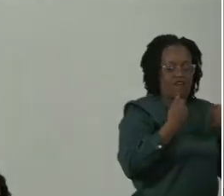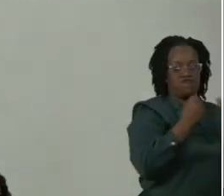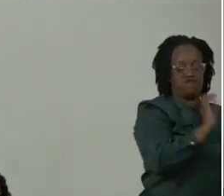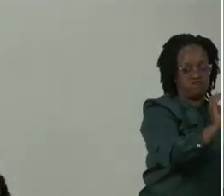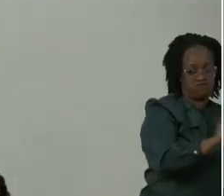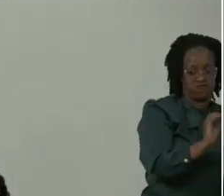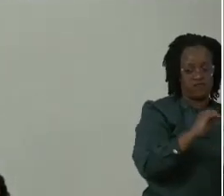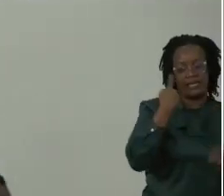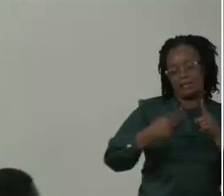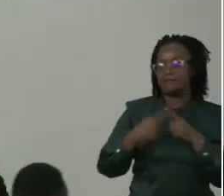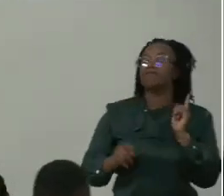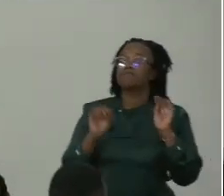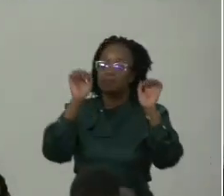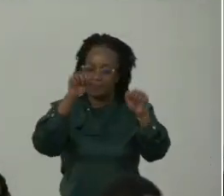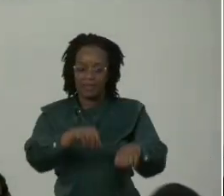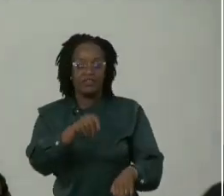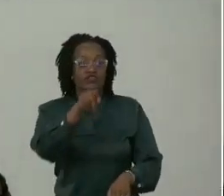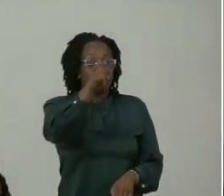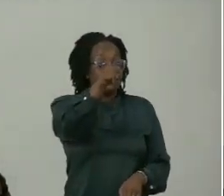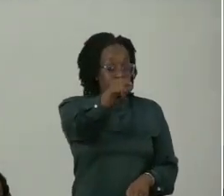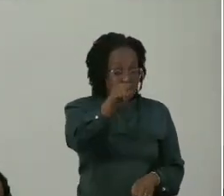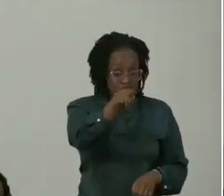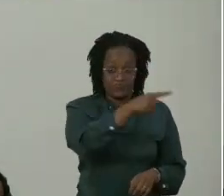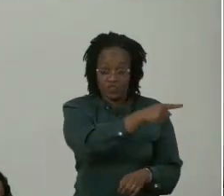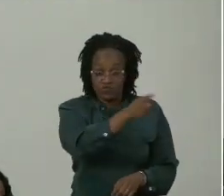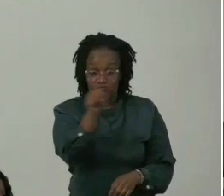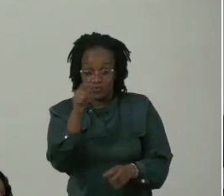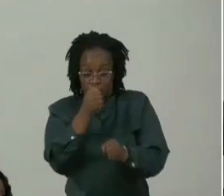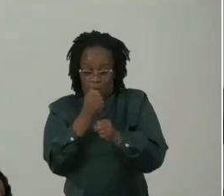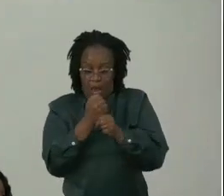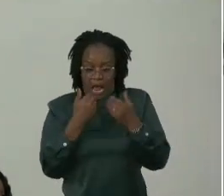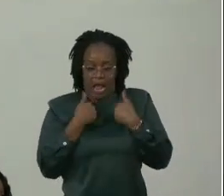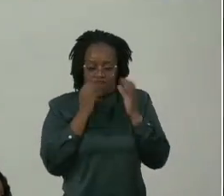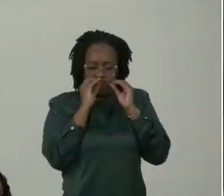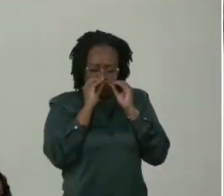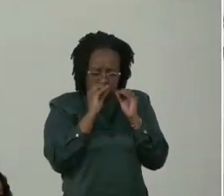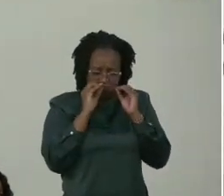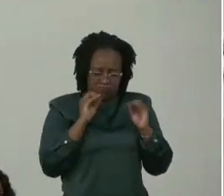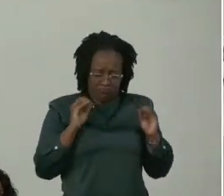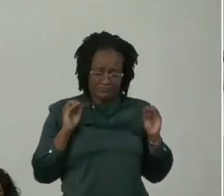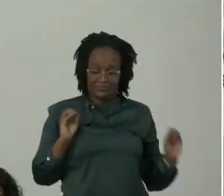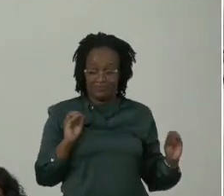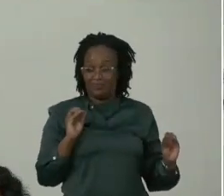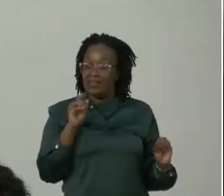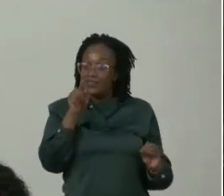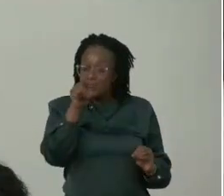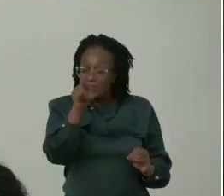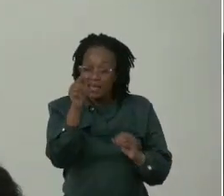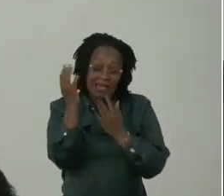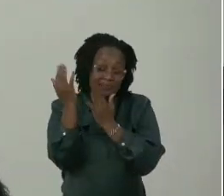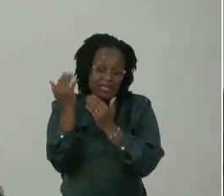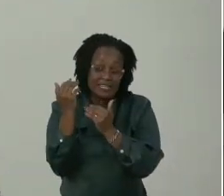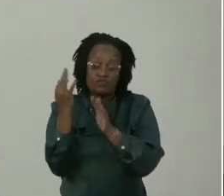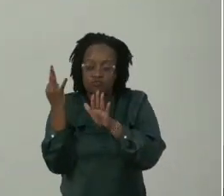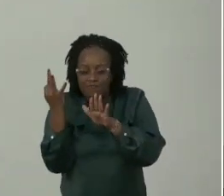a PIN, you don't have a job, and you are required to